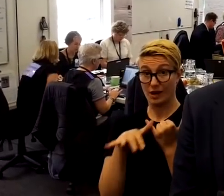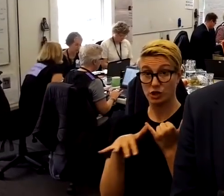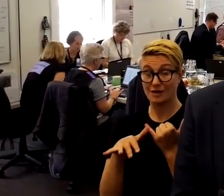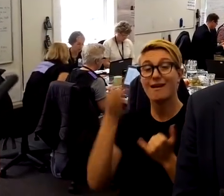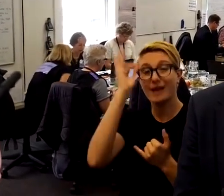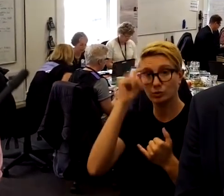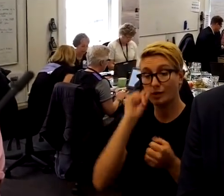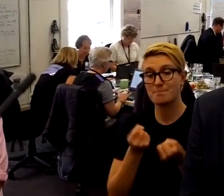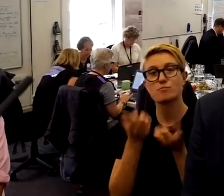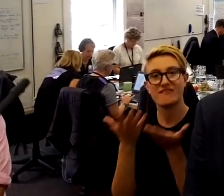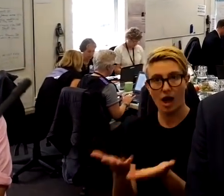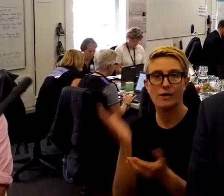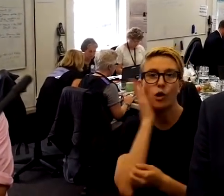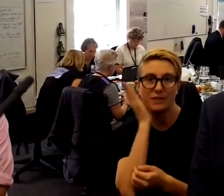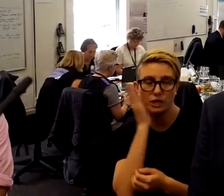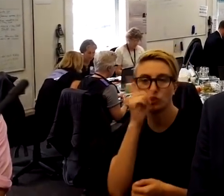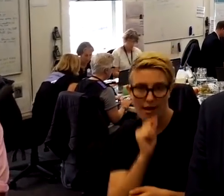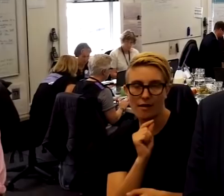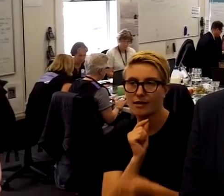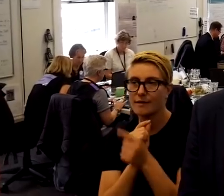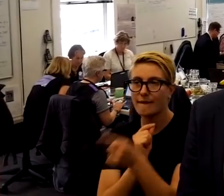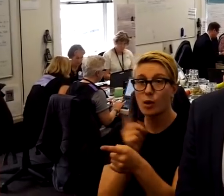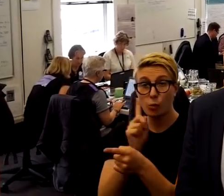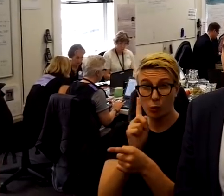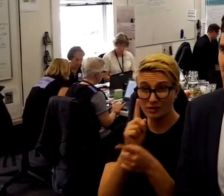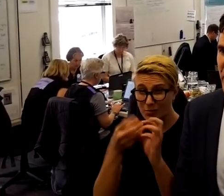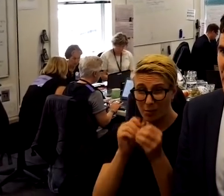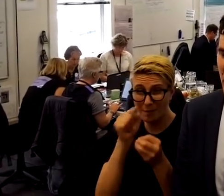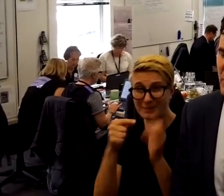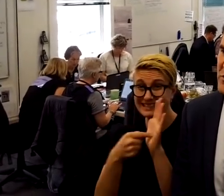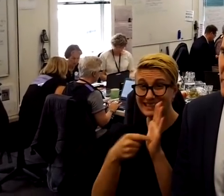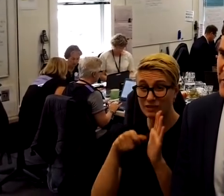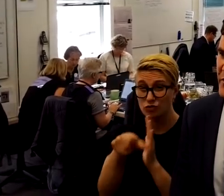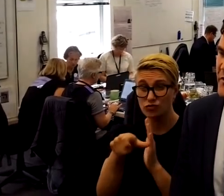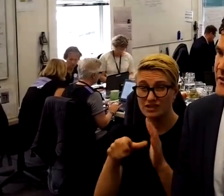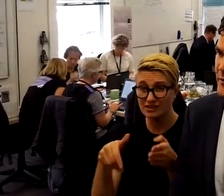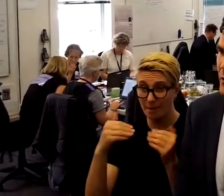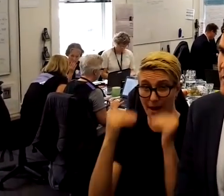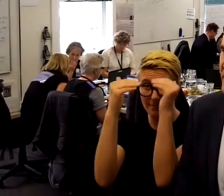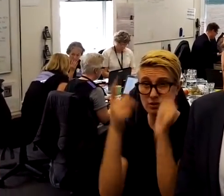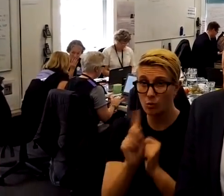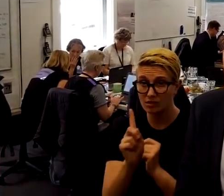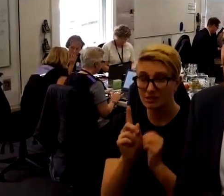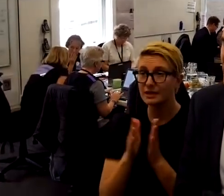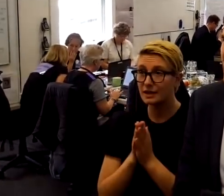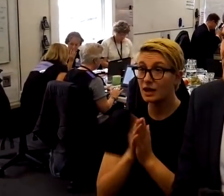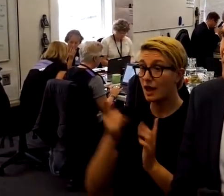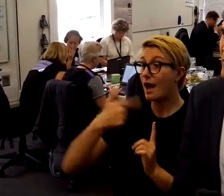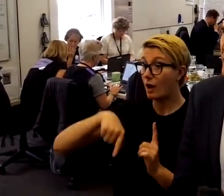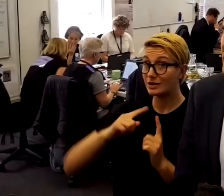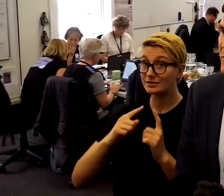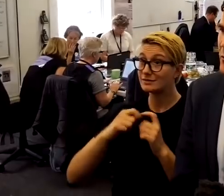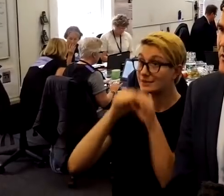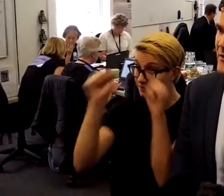last resort, through the Wellington City Council. What is the issue with the Tennyson Street apartments? So what this shows, the system is working, so we've gone around and we've done a